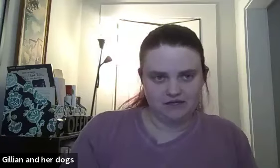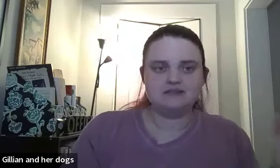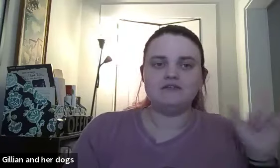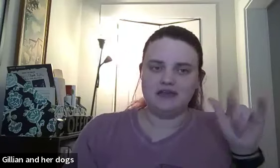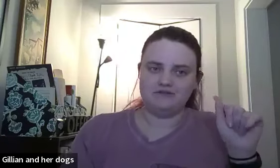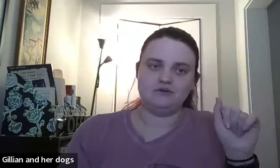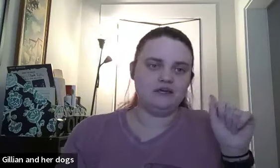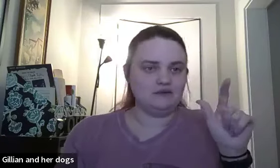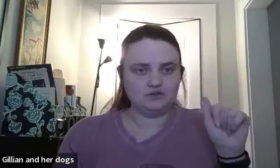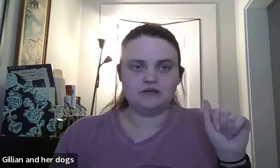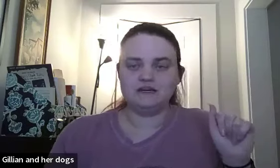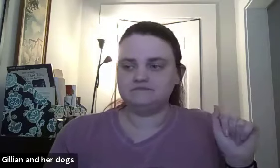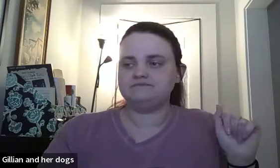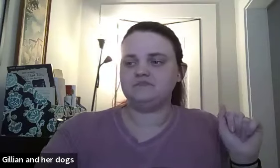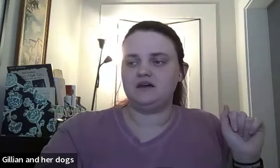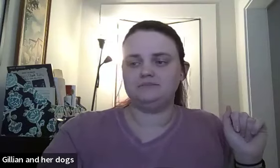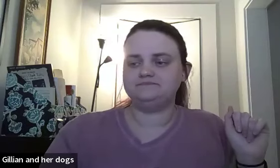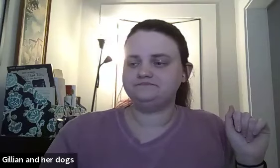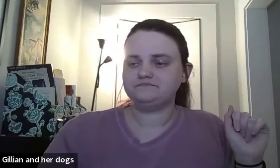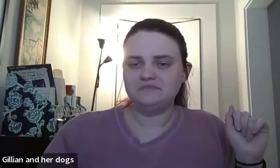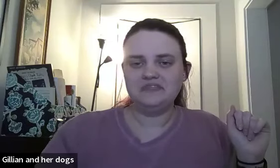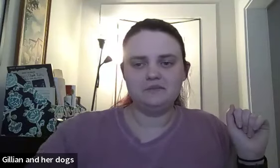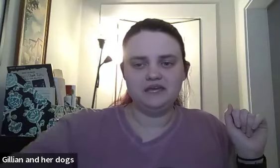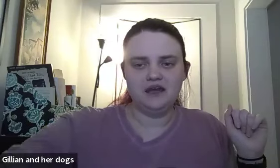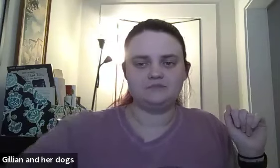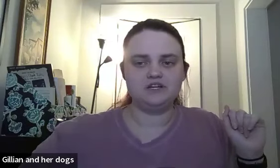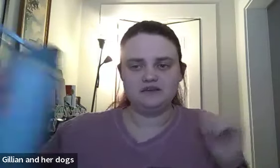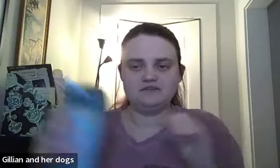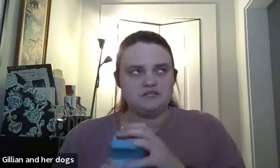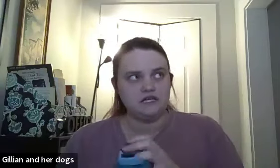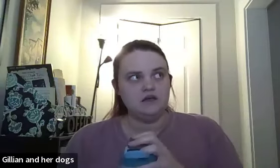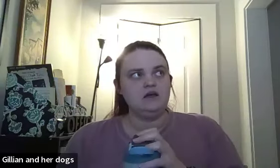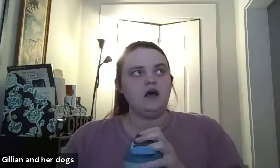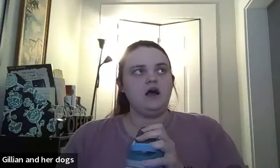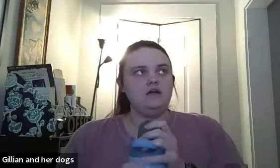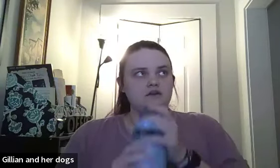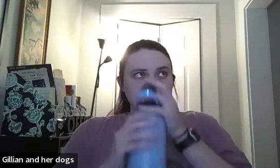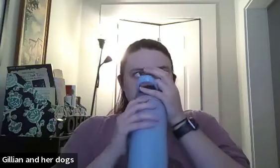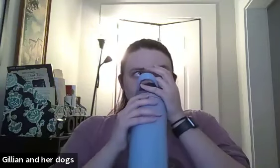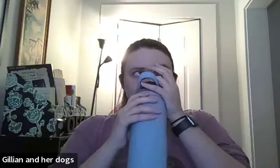in ASL. They have their own like little shorthand. But yeah, I'm trying to think if there's any others.